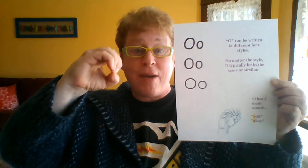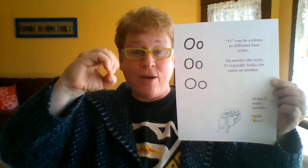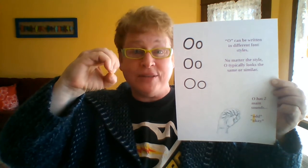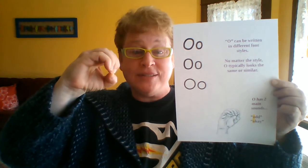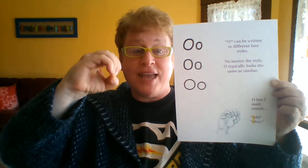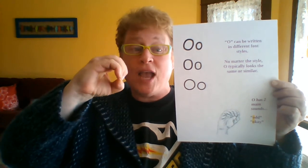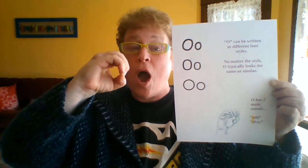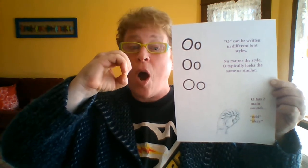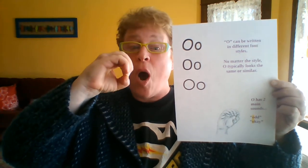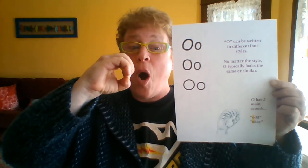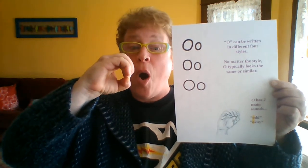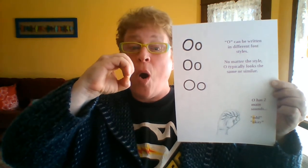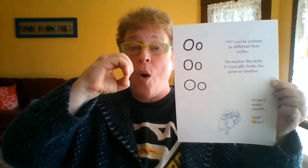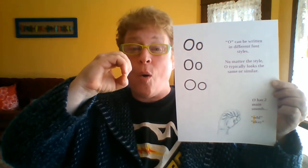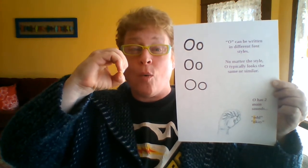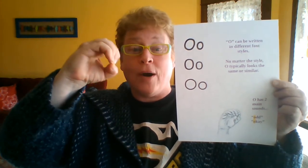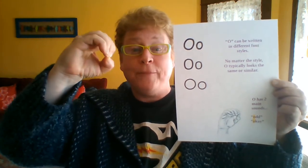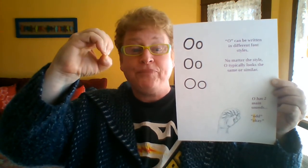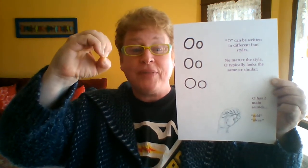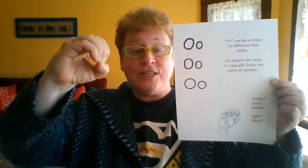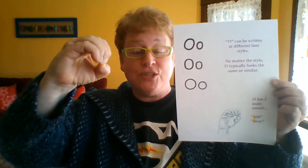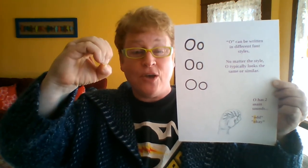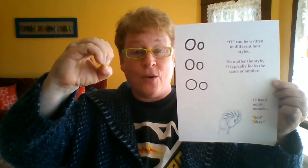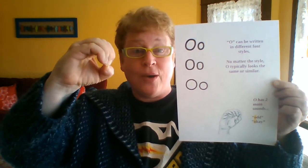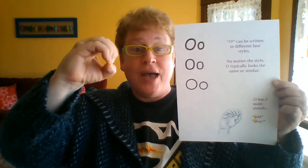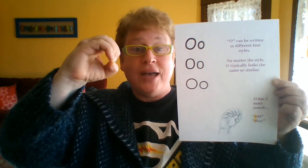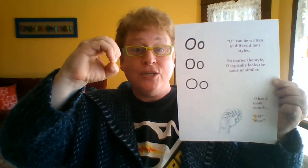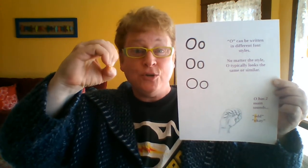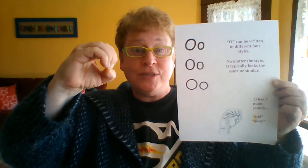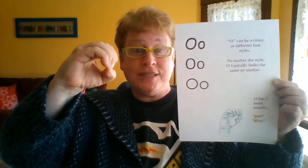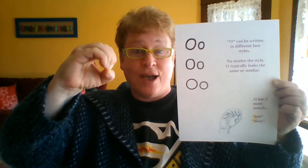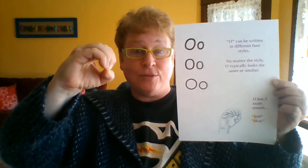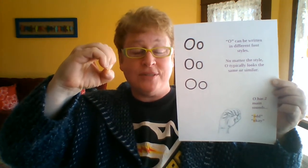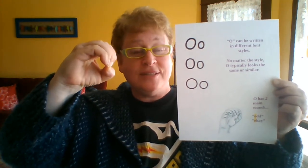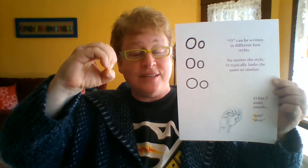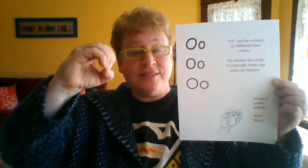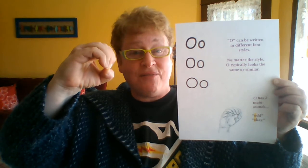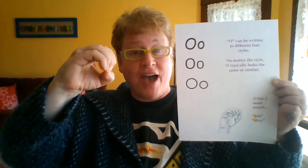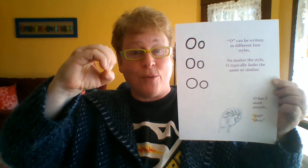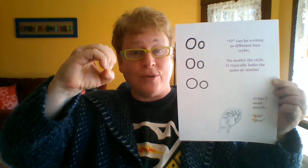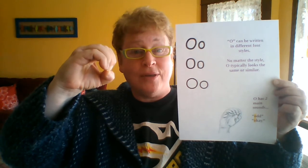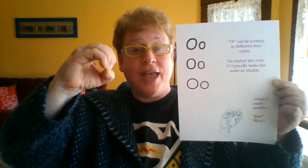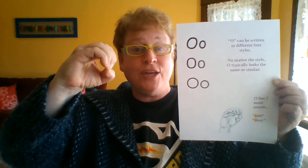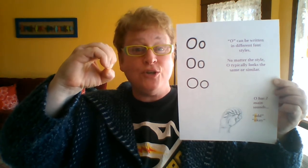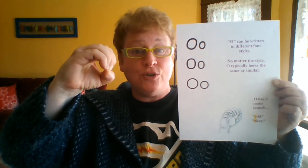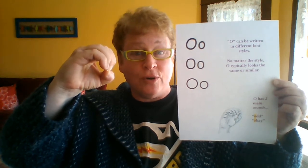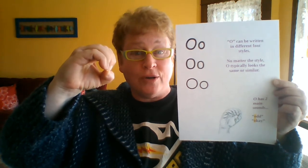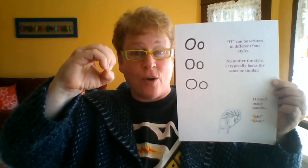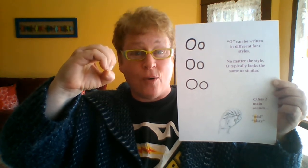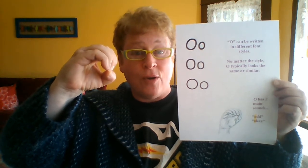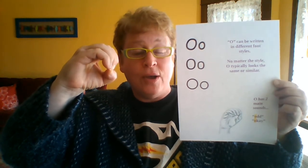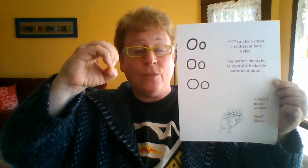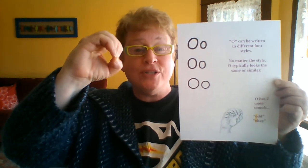mouth is saying, oh. So, two sounds to this vowel, a short O, which